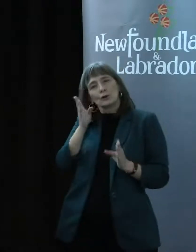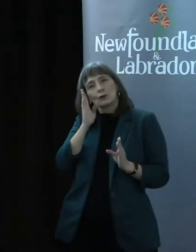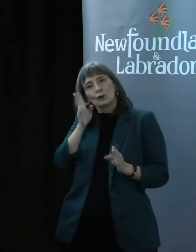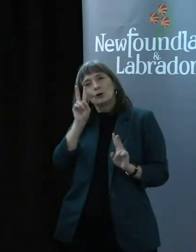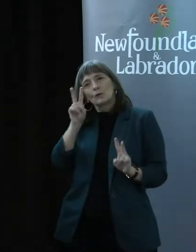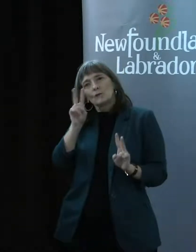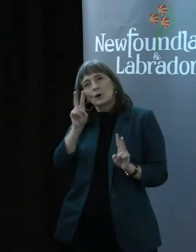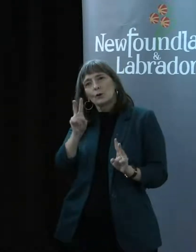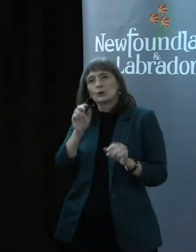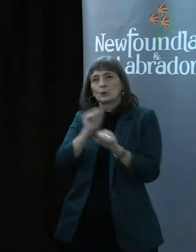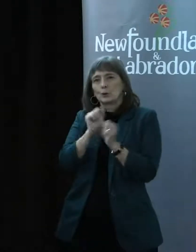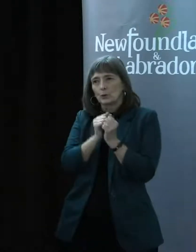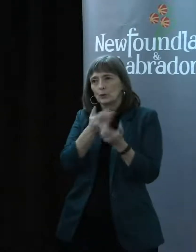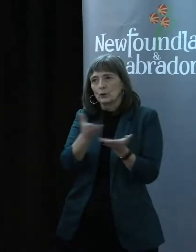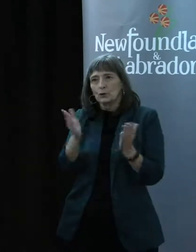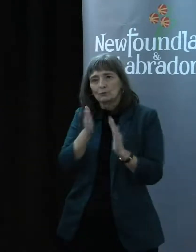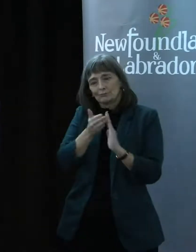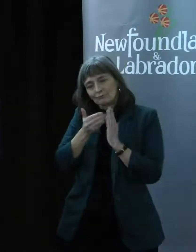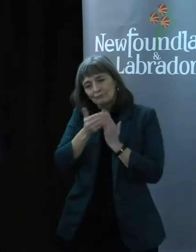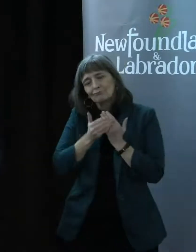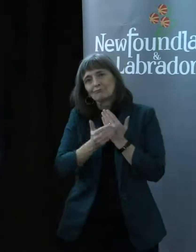in the months and years ahead. Thank you very much.